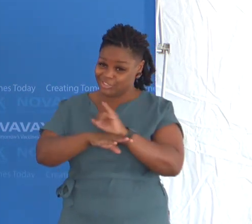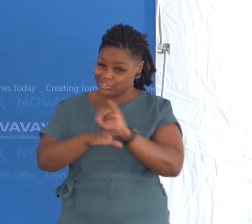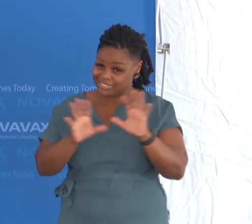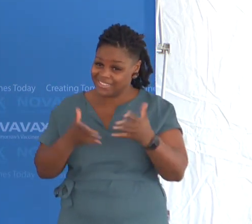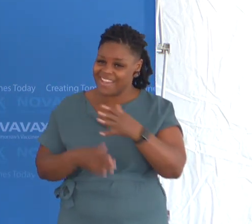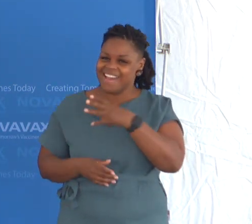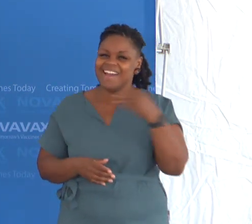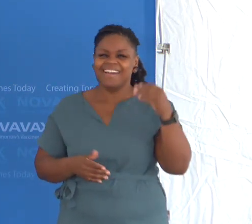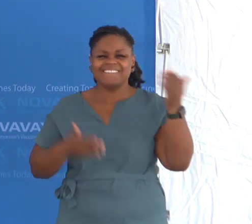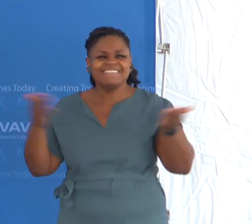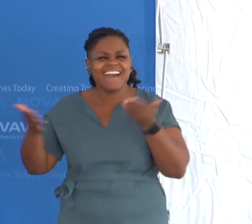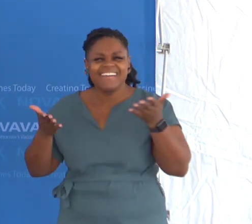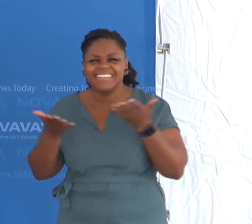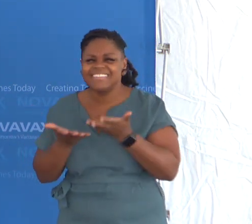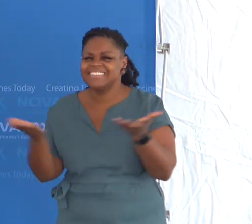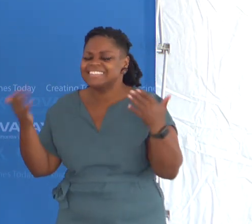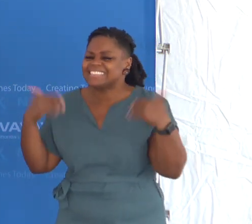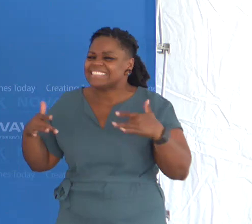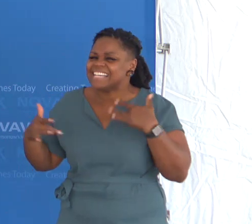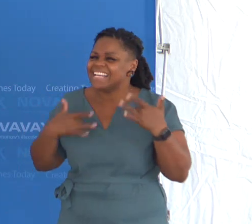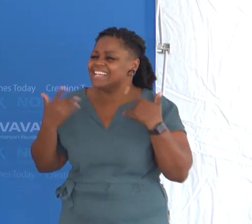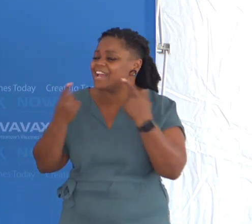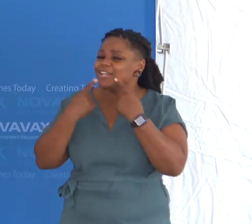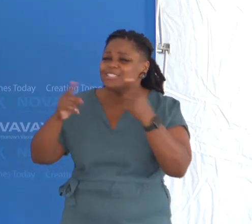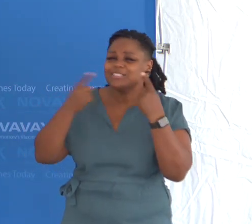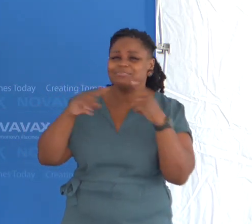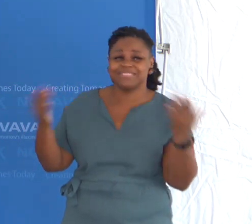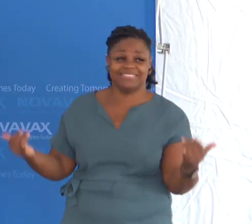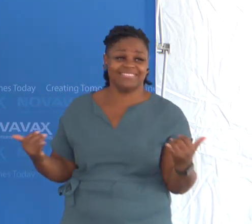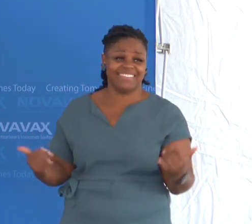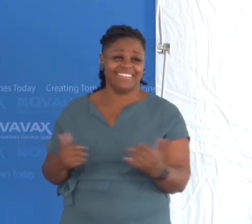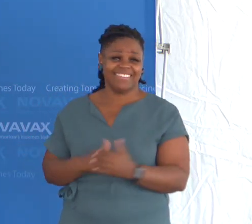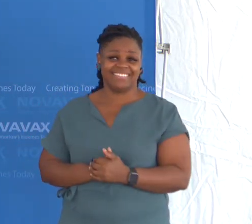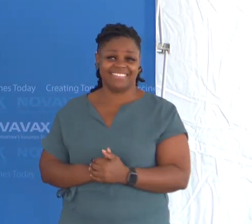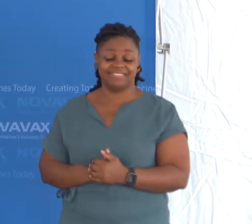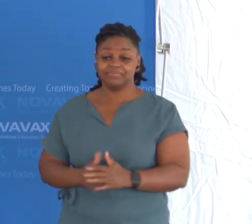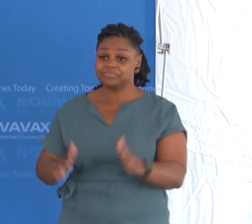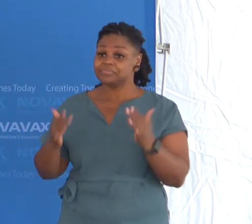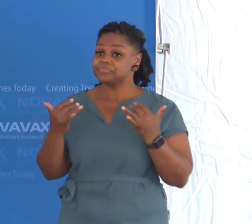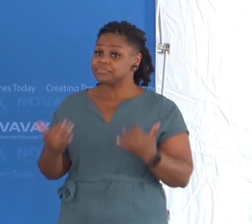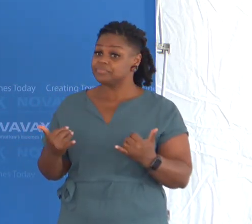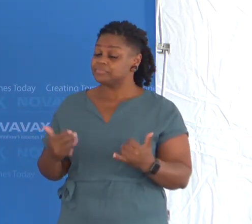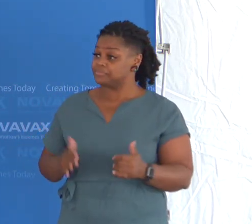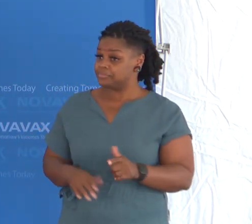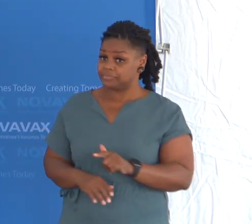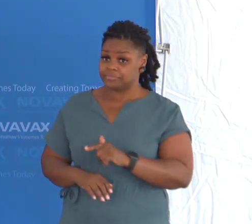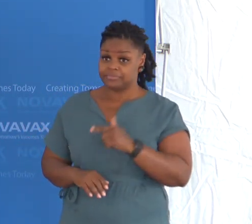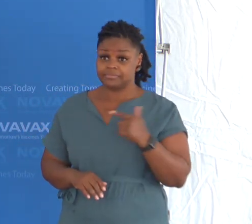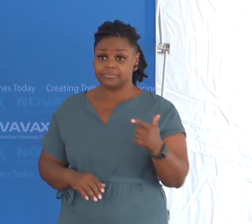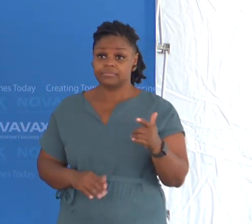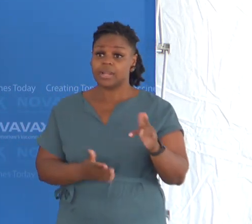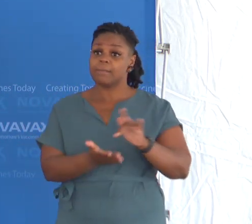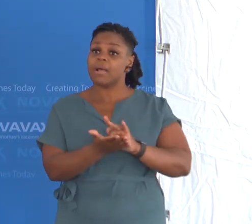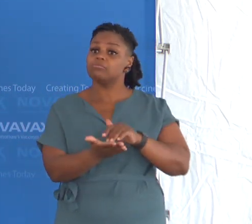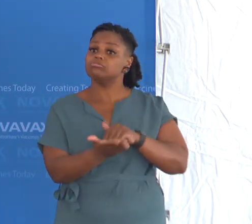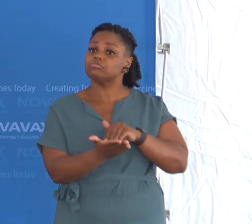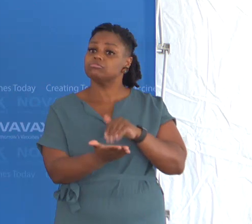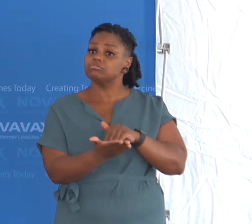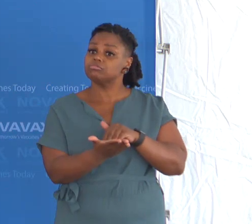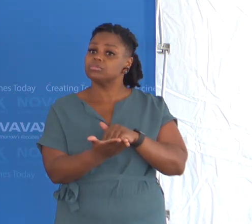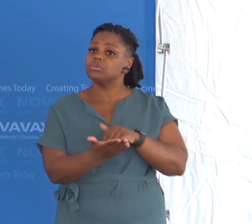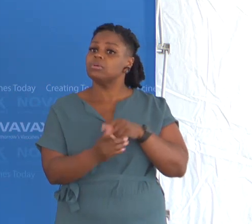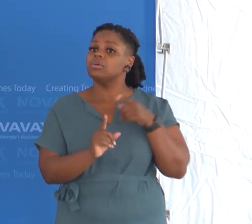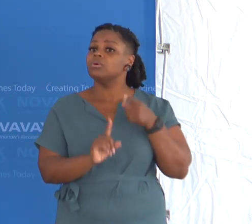exciting announcement today. Now, I'd like to turn it over to a medical doctor and